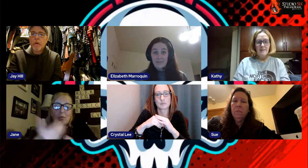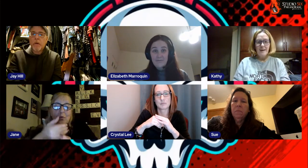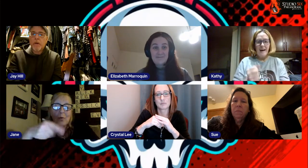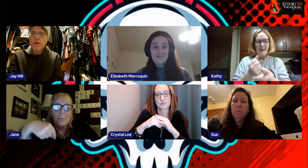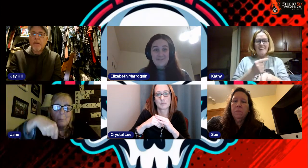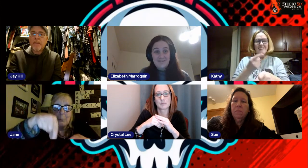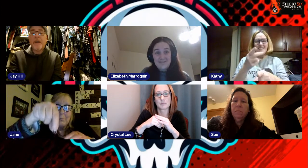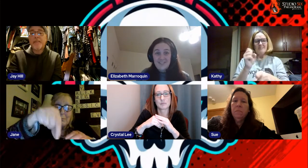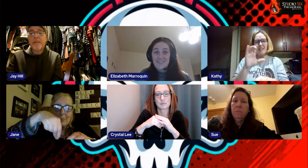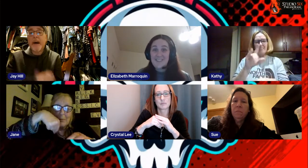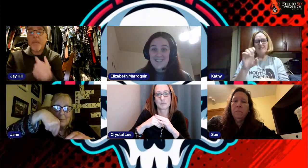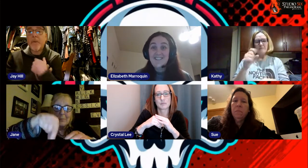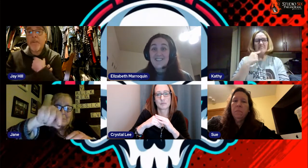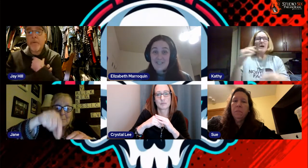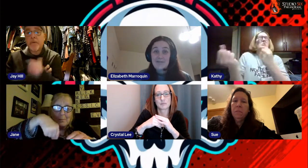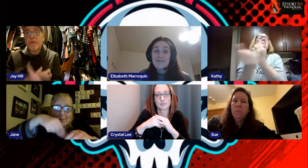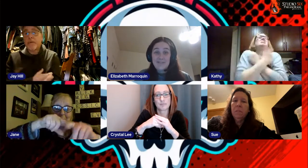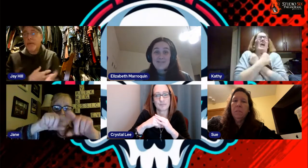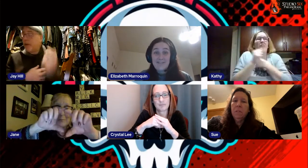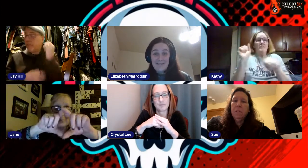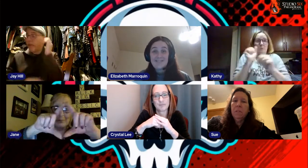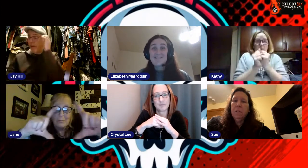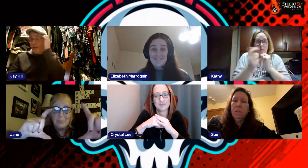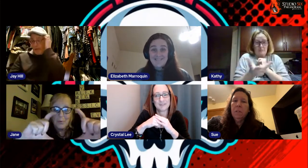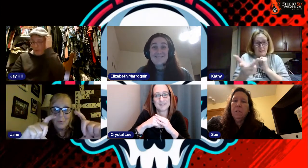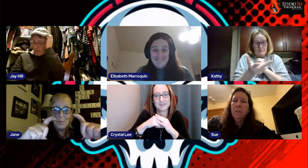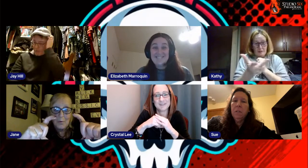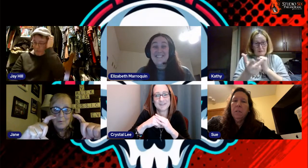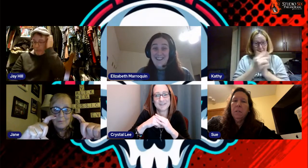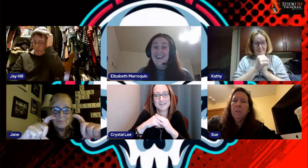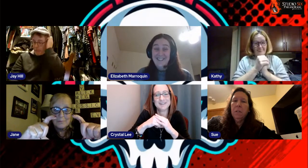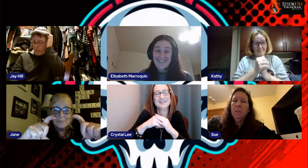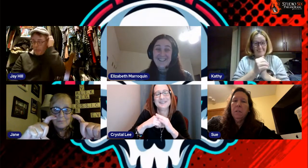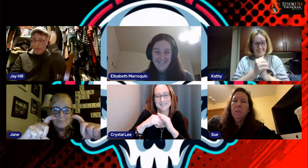with them. Yes, I would too.